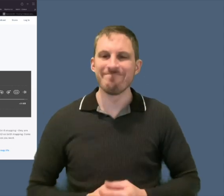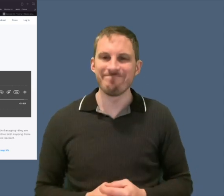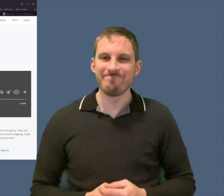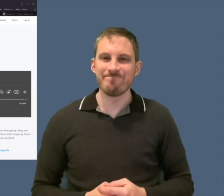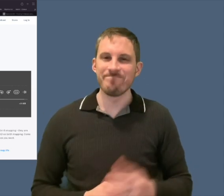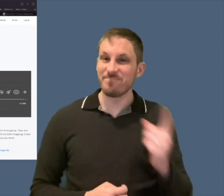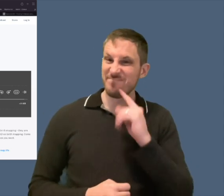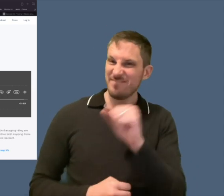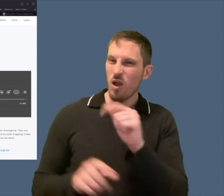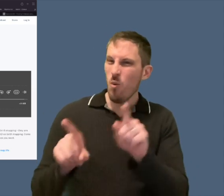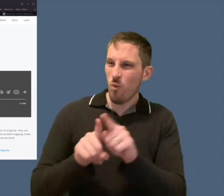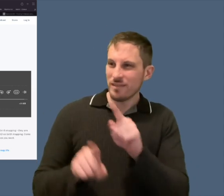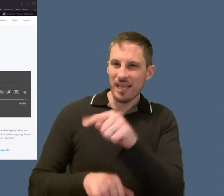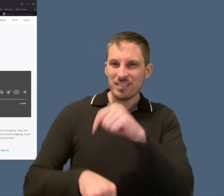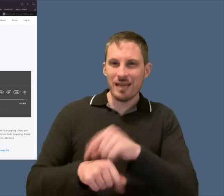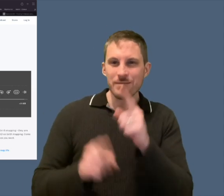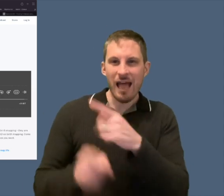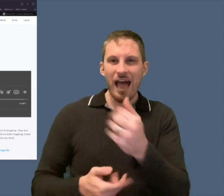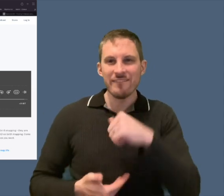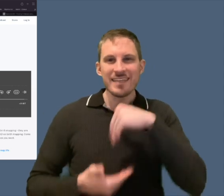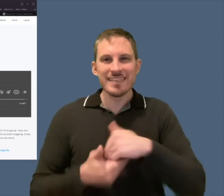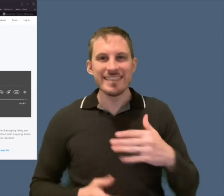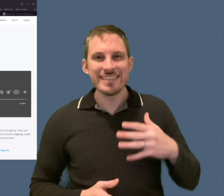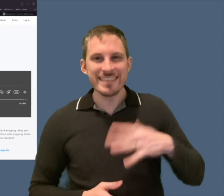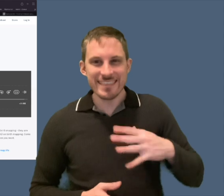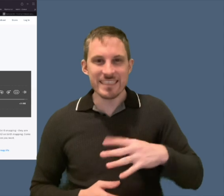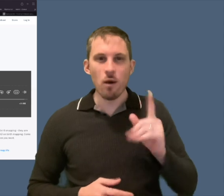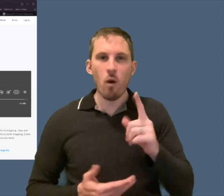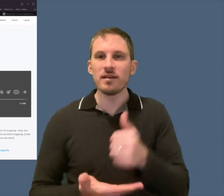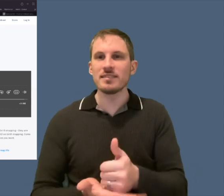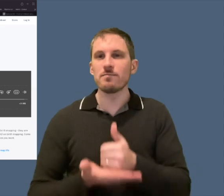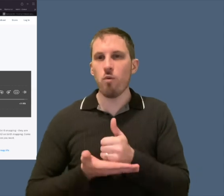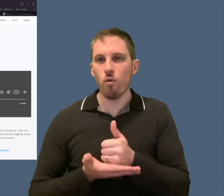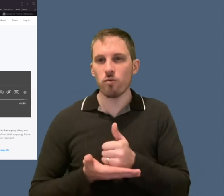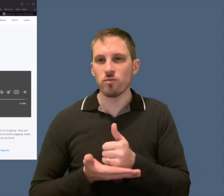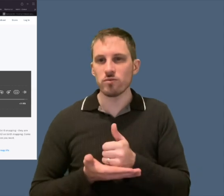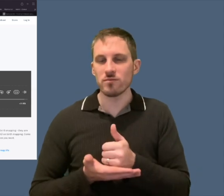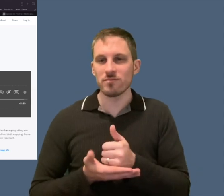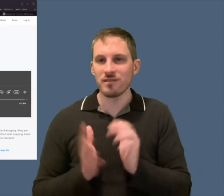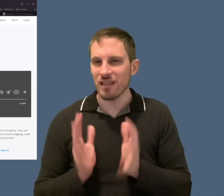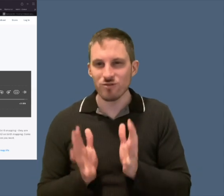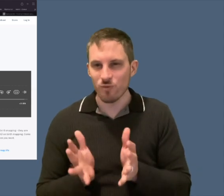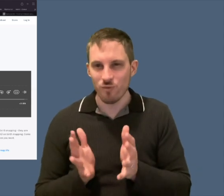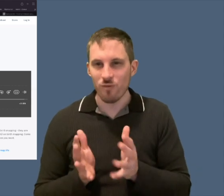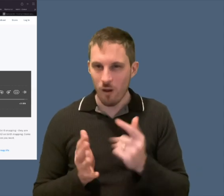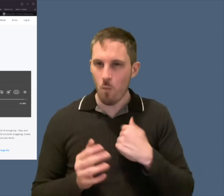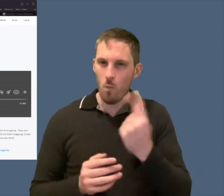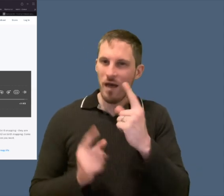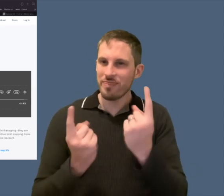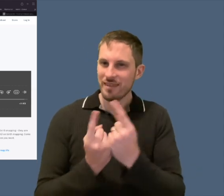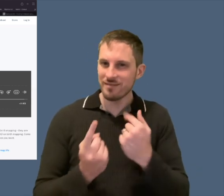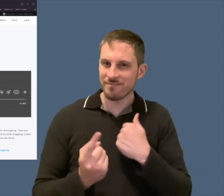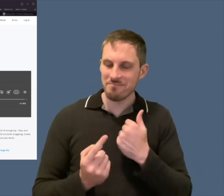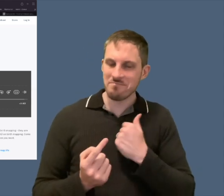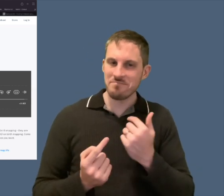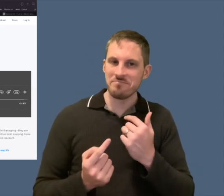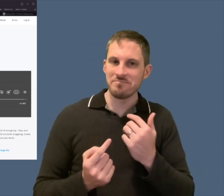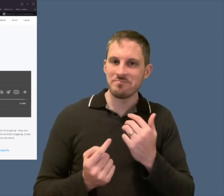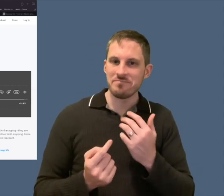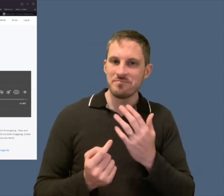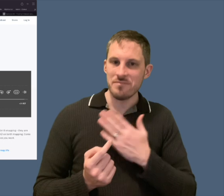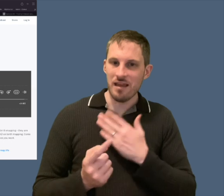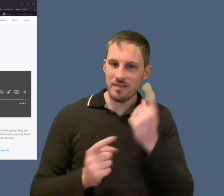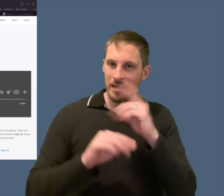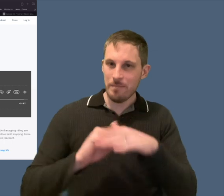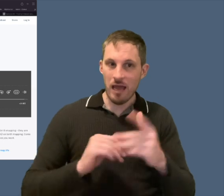they needed something, they wanted something, often in the form of support. One thing that I love about the map is that it's really looking at